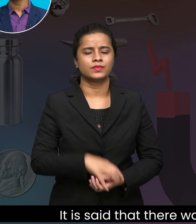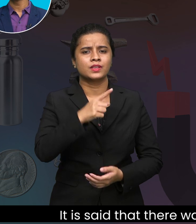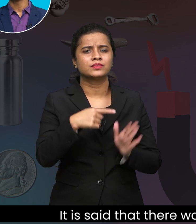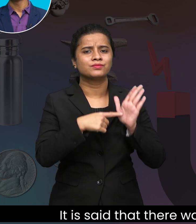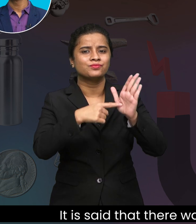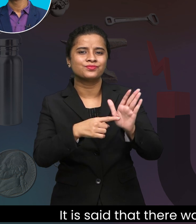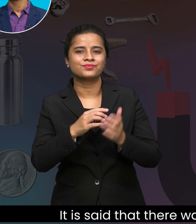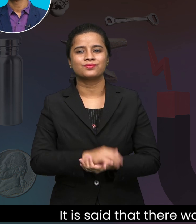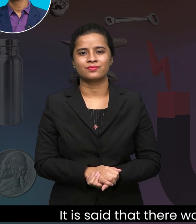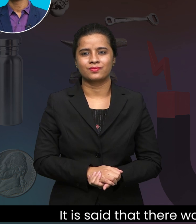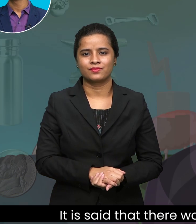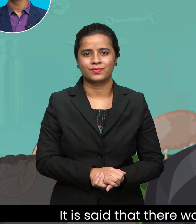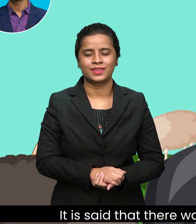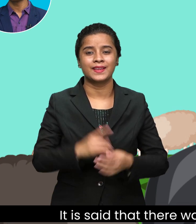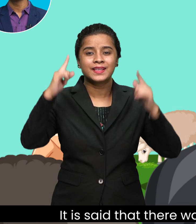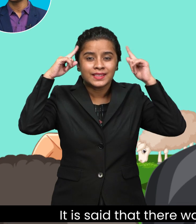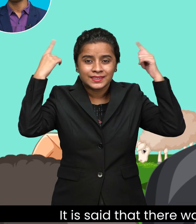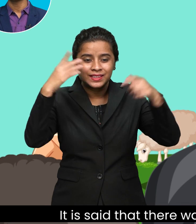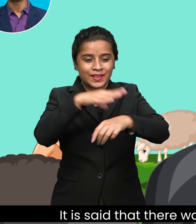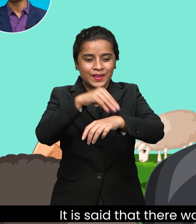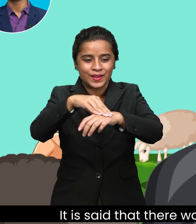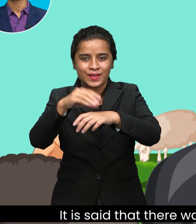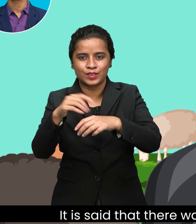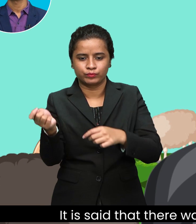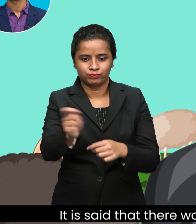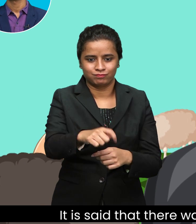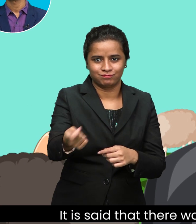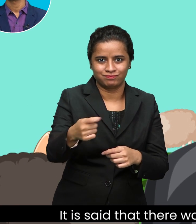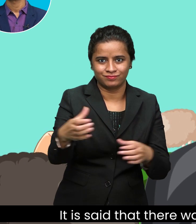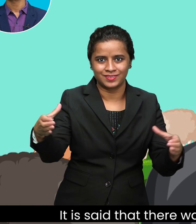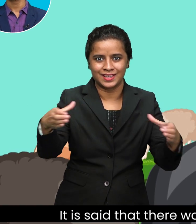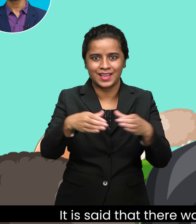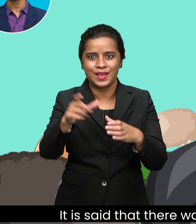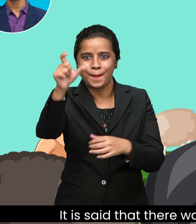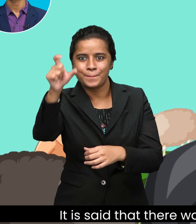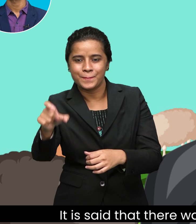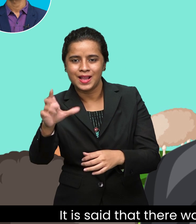It is said that there was a shepherd named Magnus.